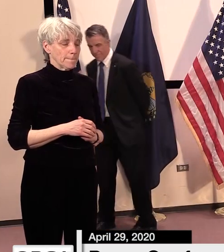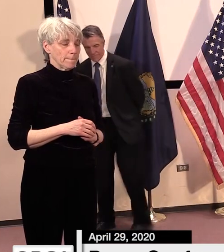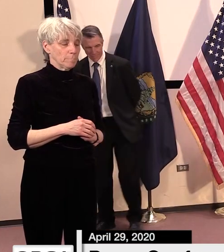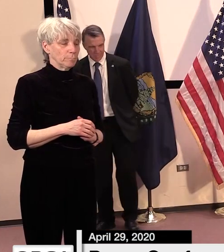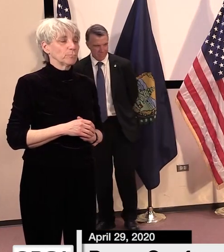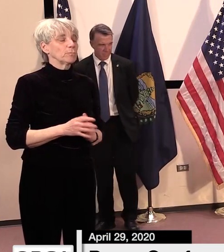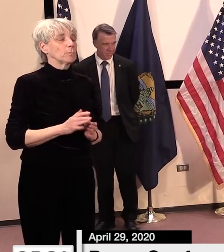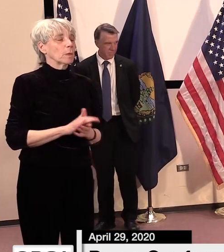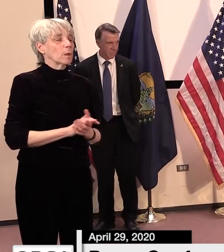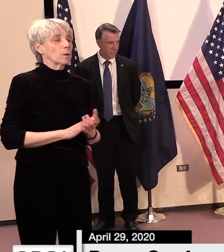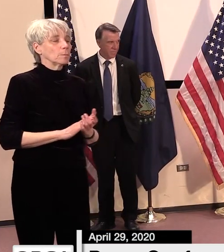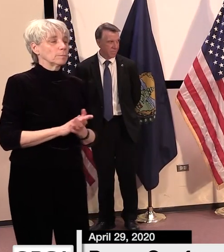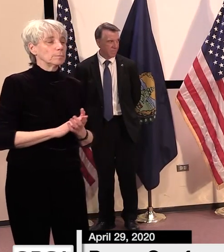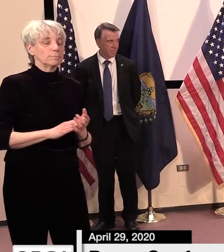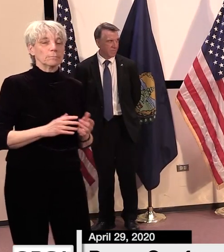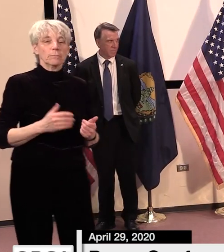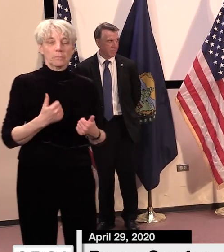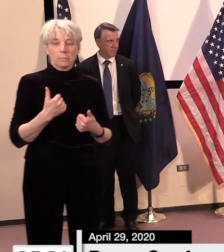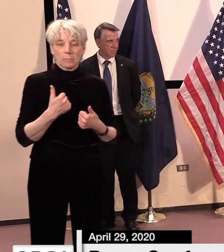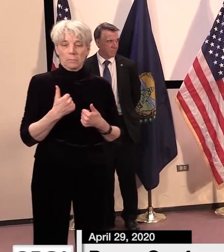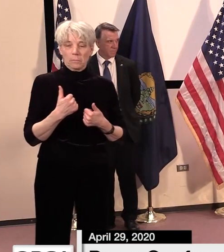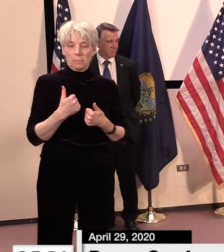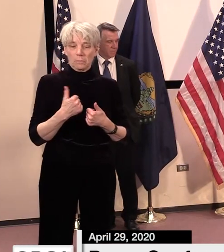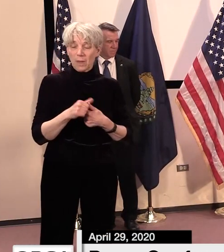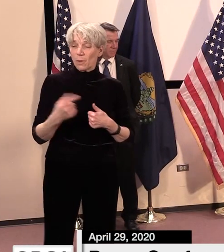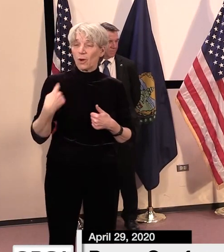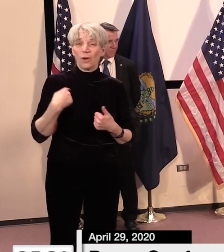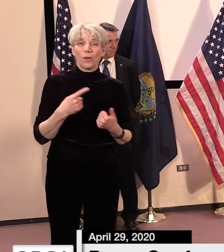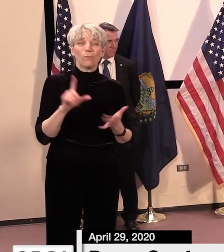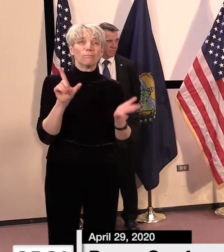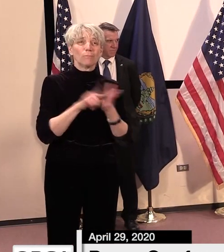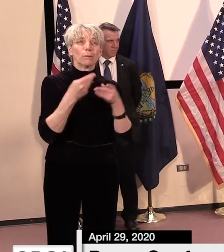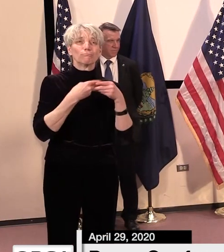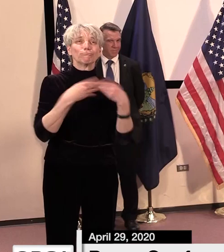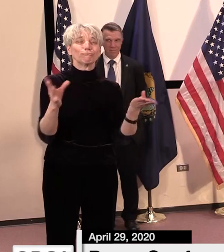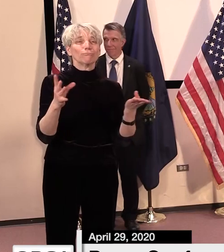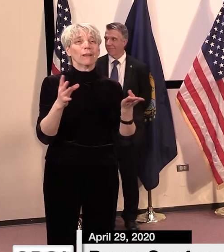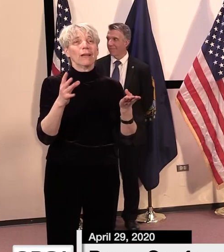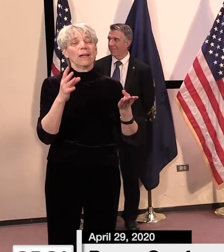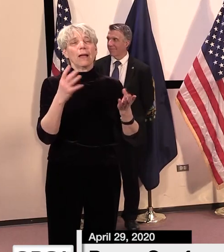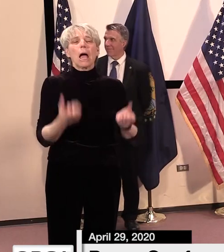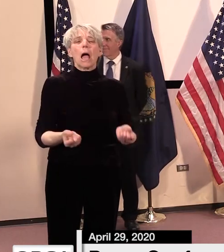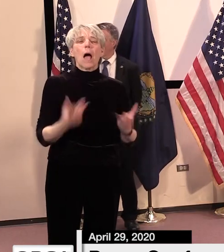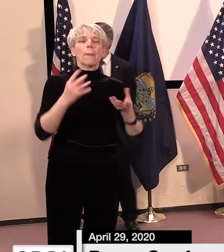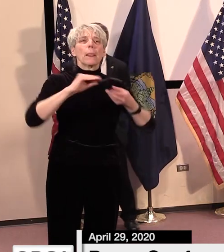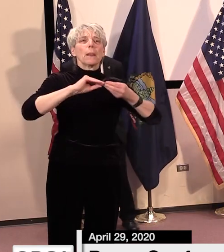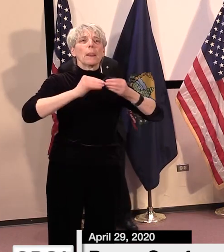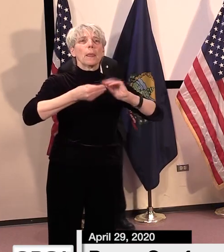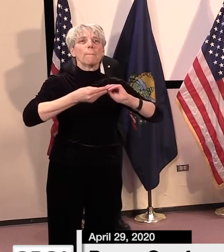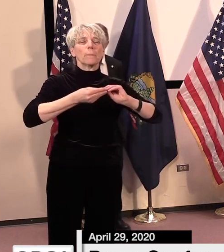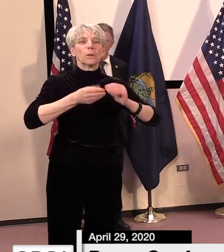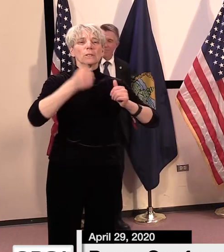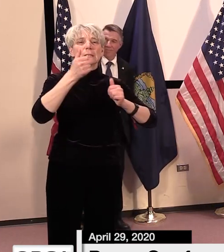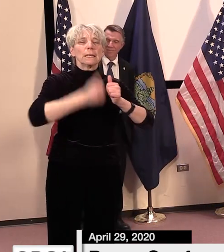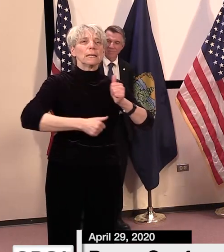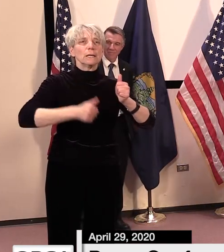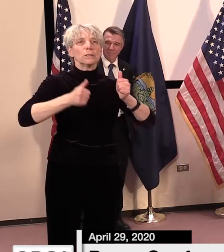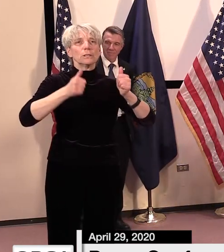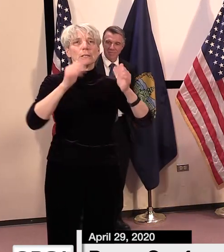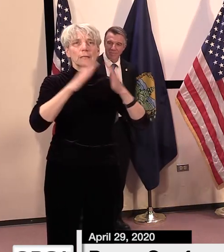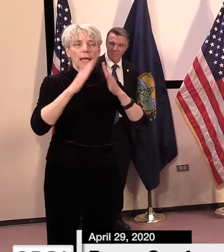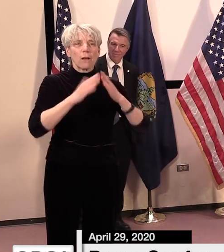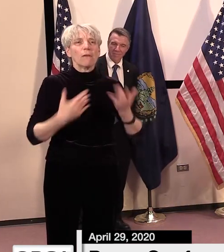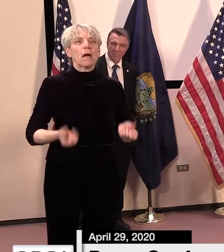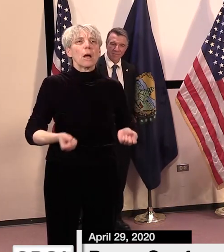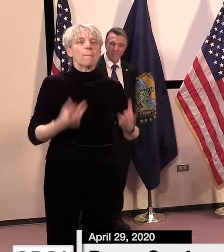numbers proved to be seriously flawed, and positive tests were placed in wrong towns, not